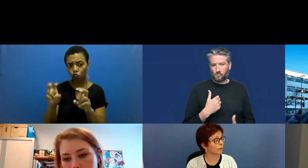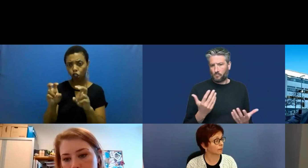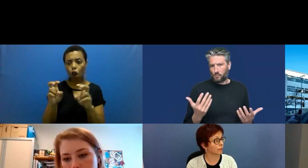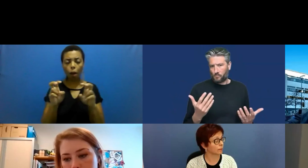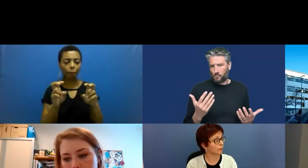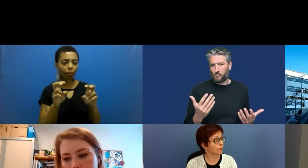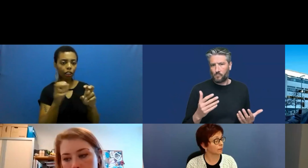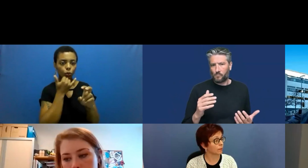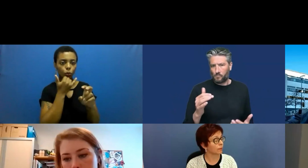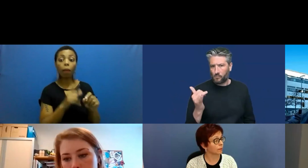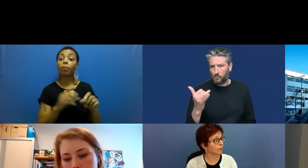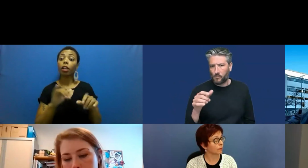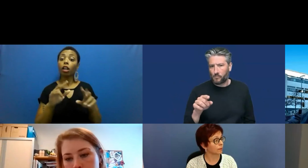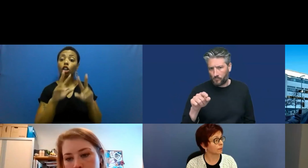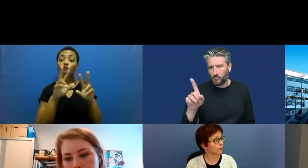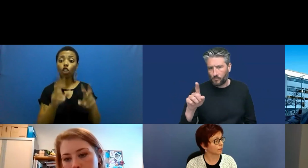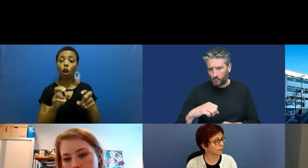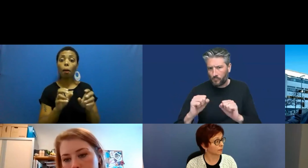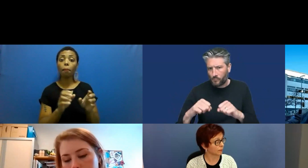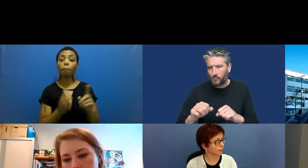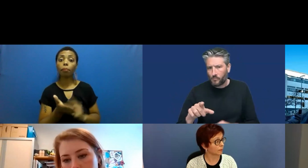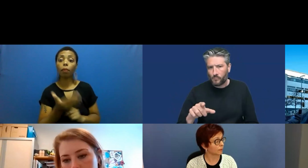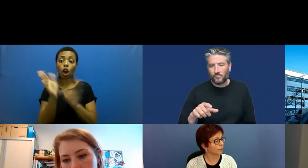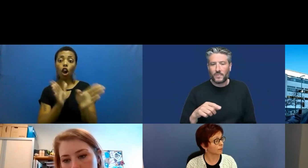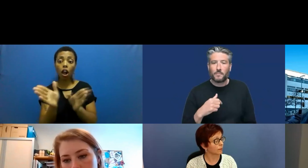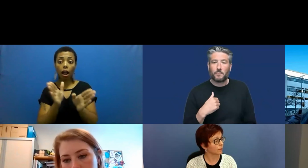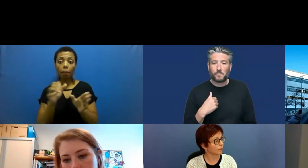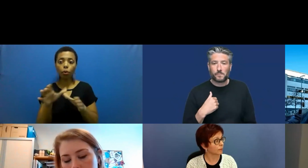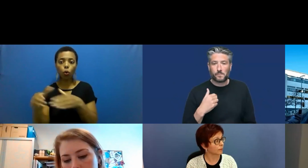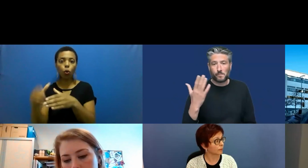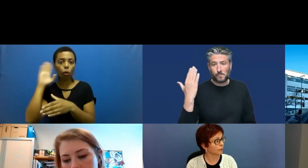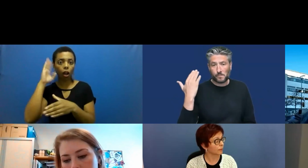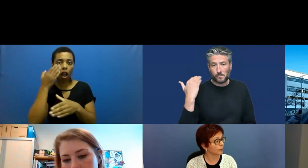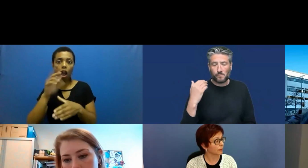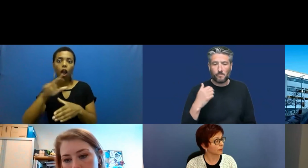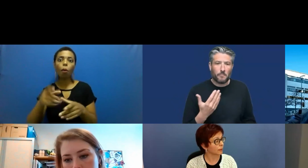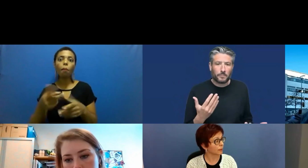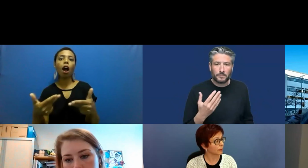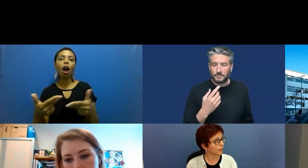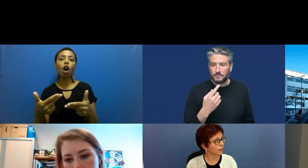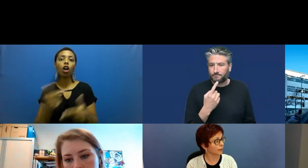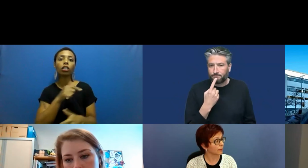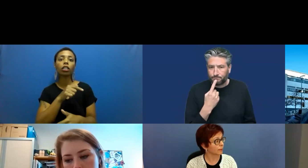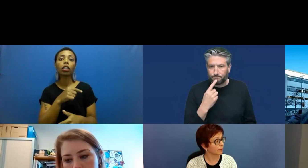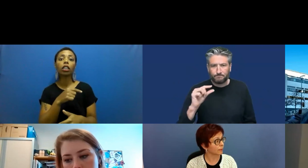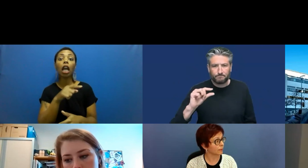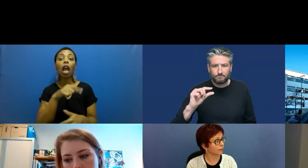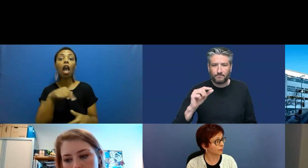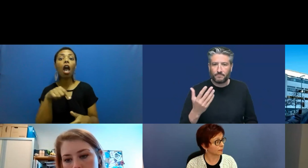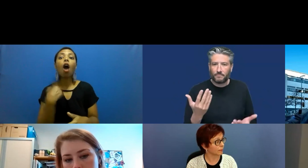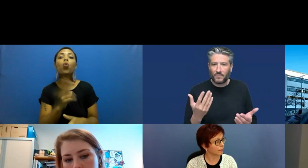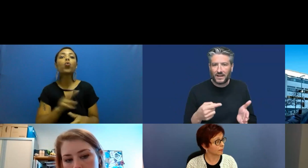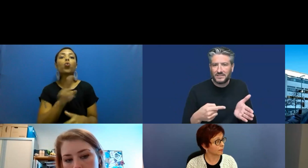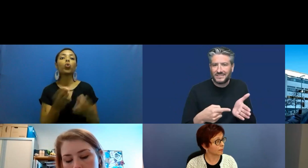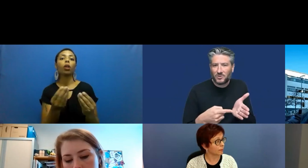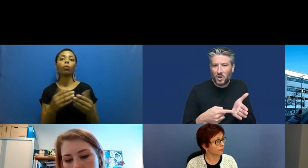deafblind field is not something that we used to do a lot. So there is a sort of a fear or a